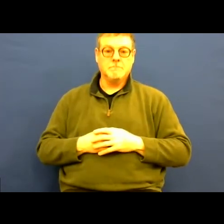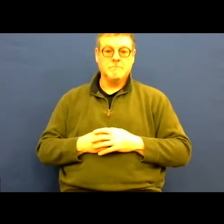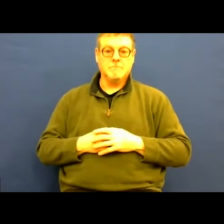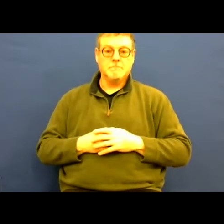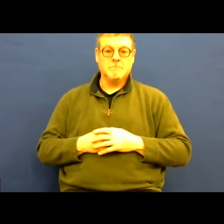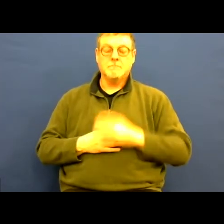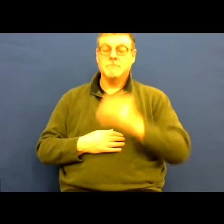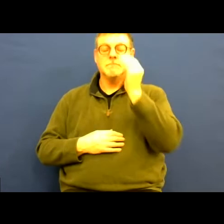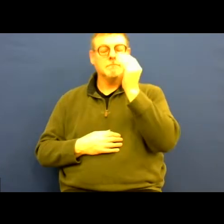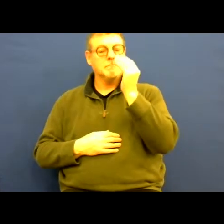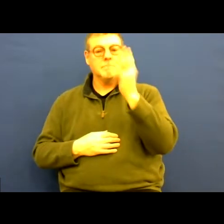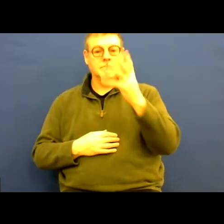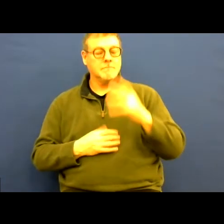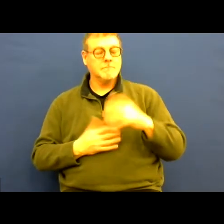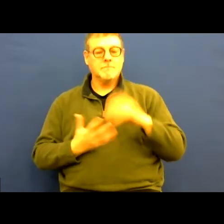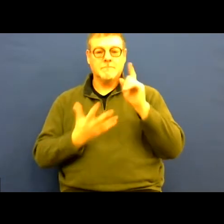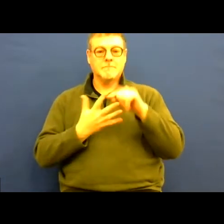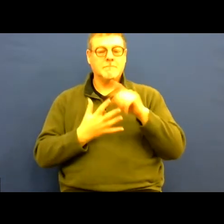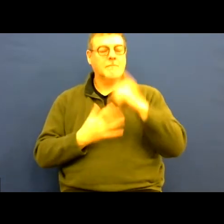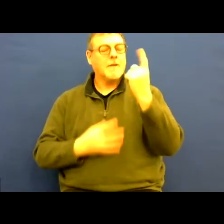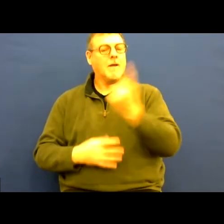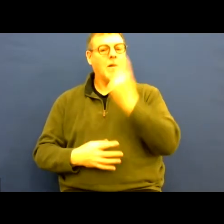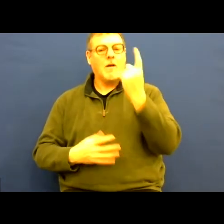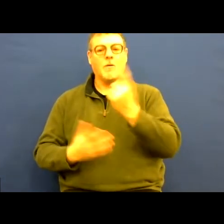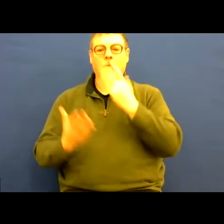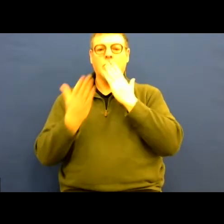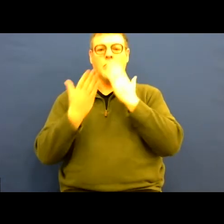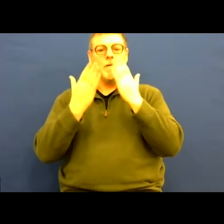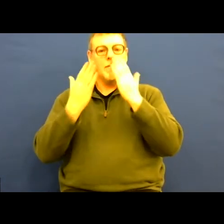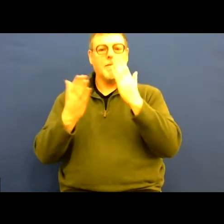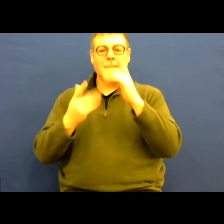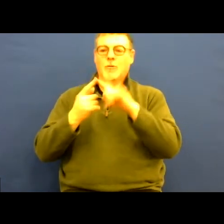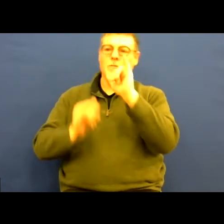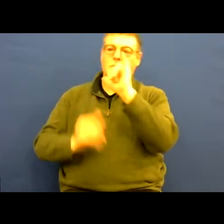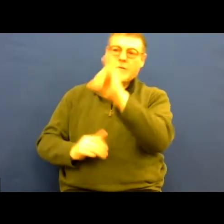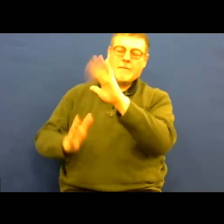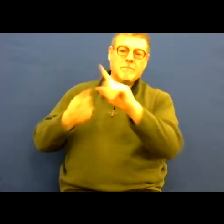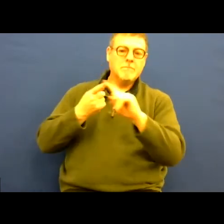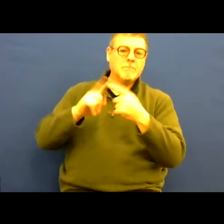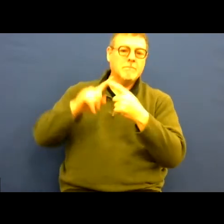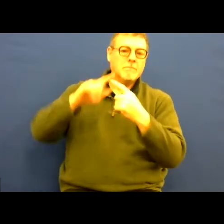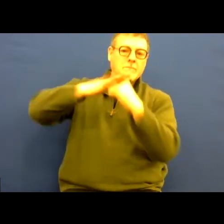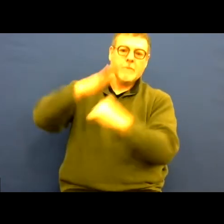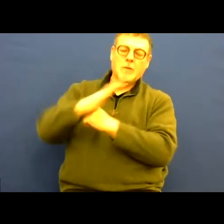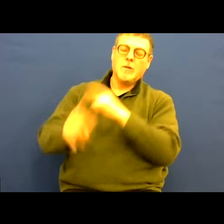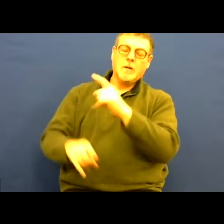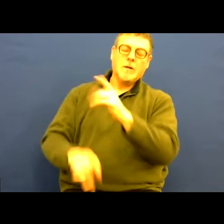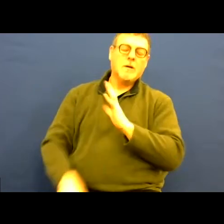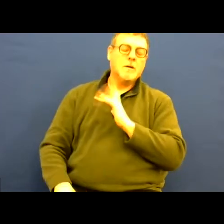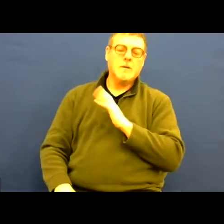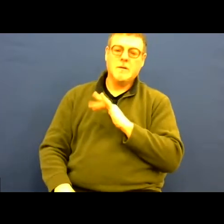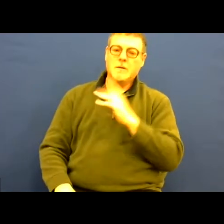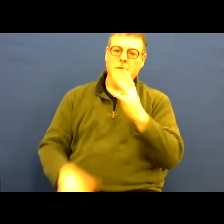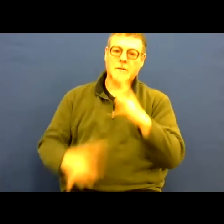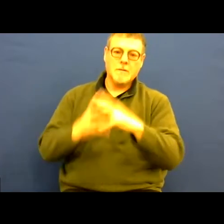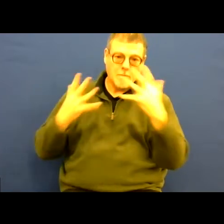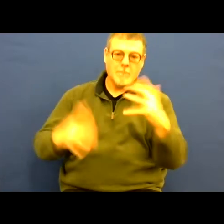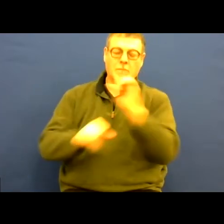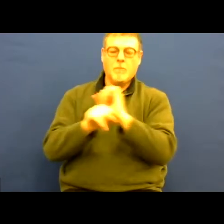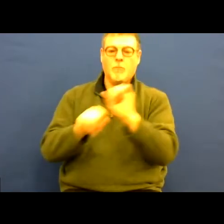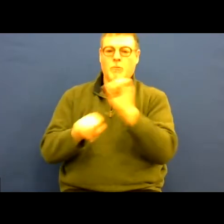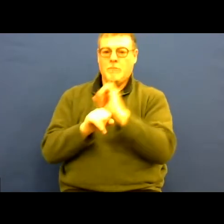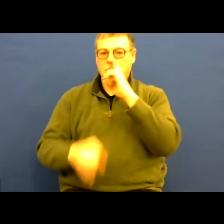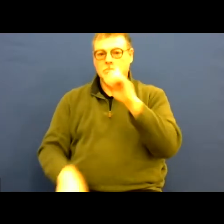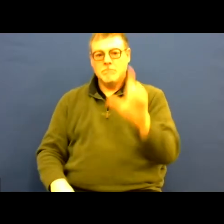Just always thank you so much to the Friends and Foundation. They have really done so much for